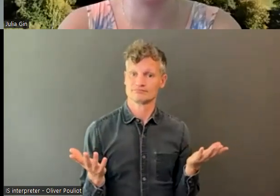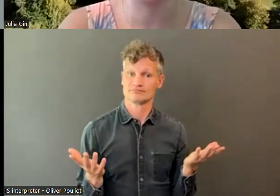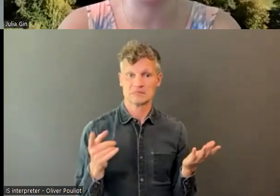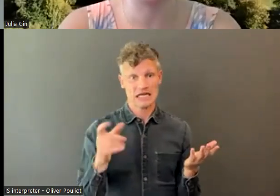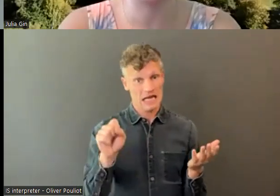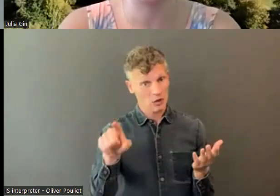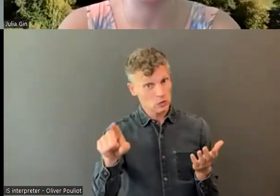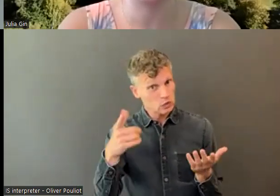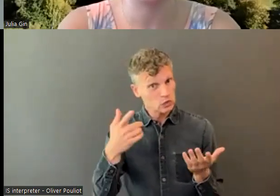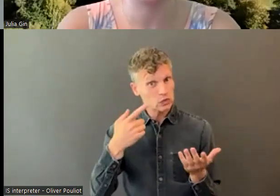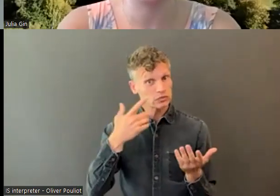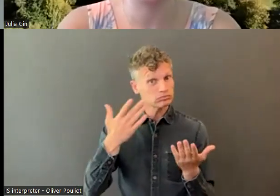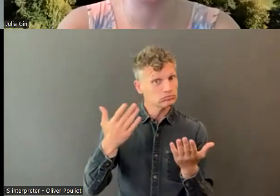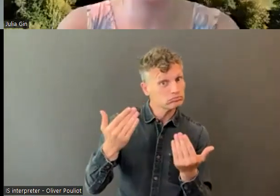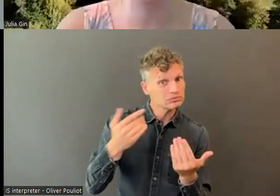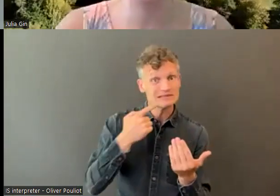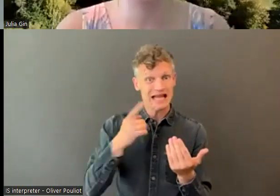procurement.